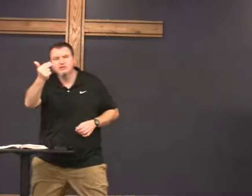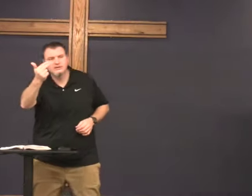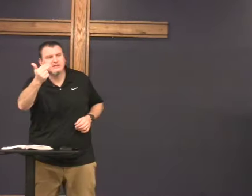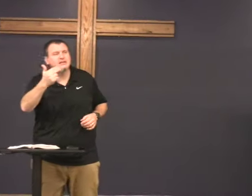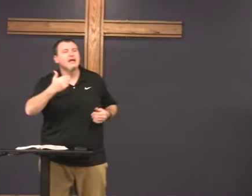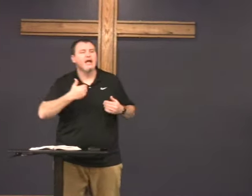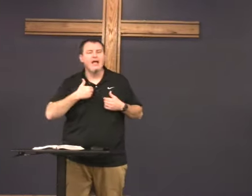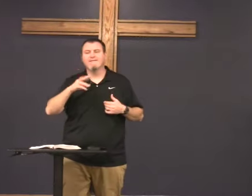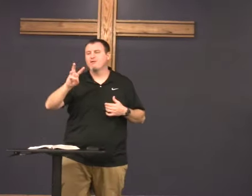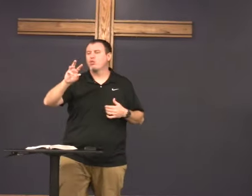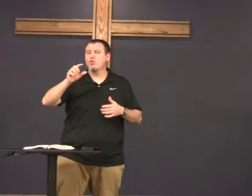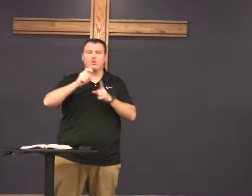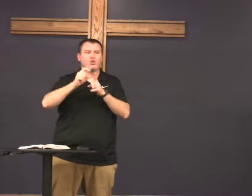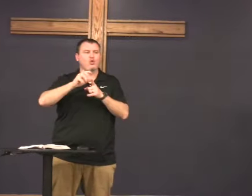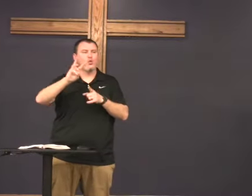Verse number 13, watch.